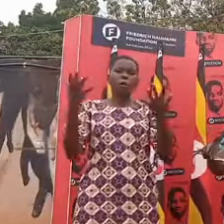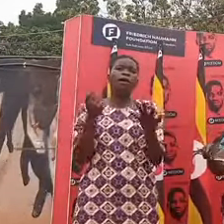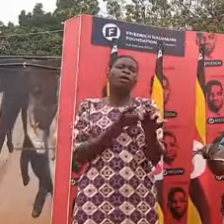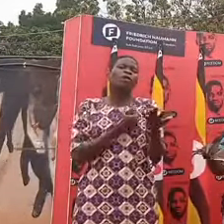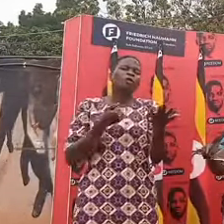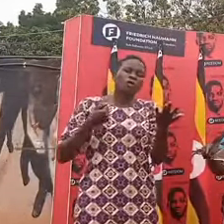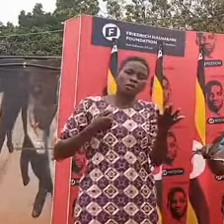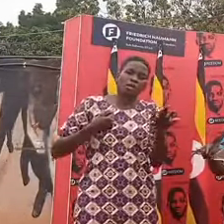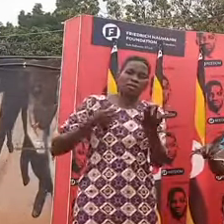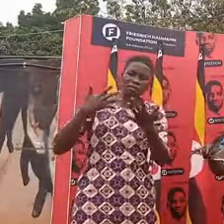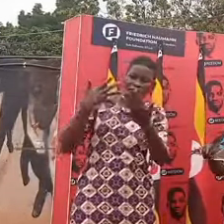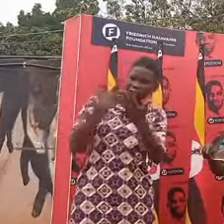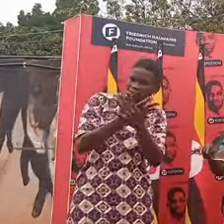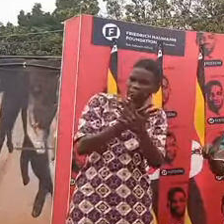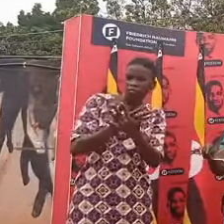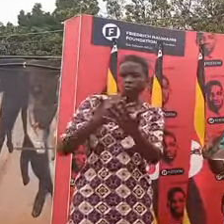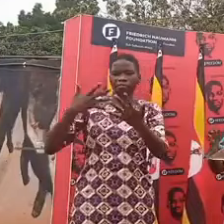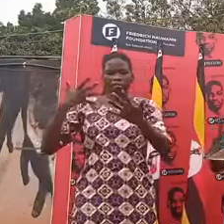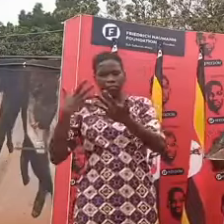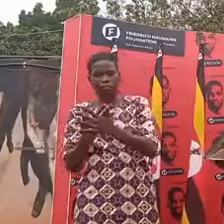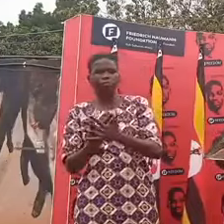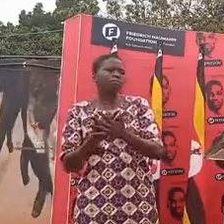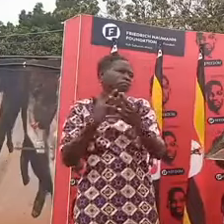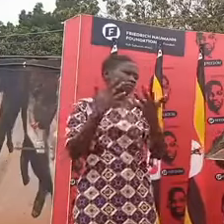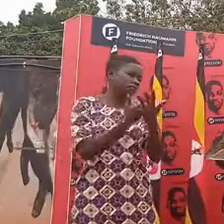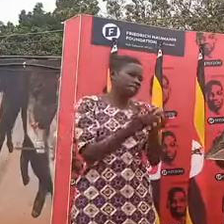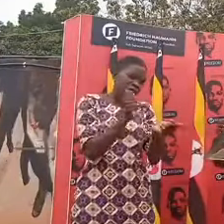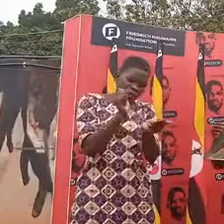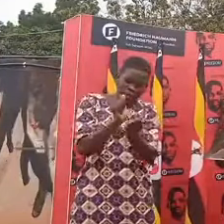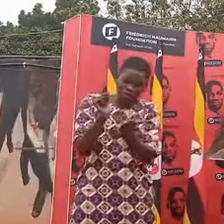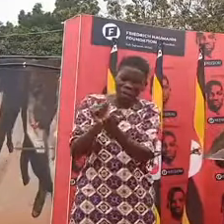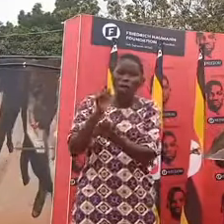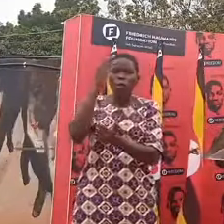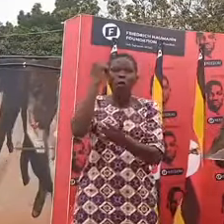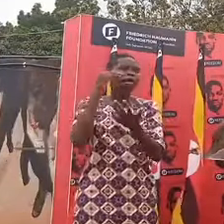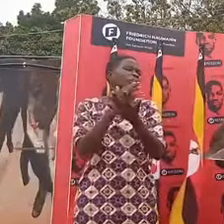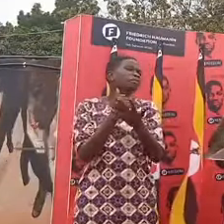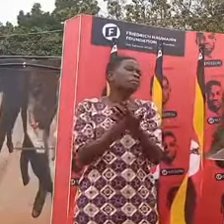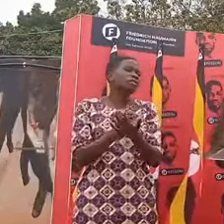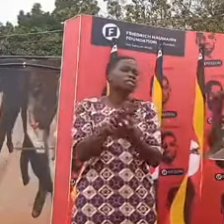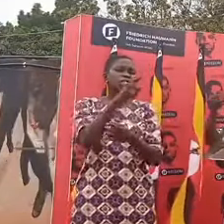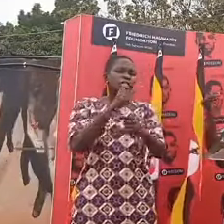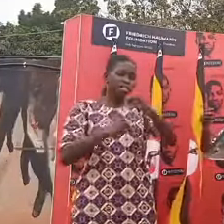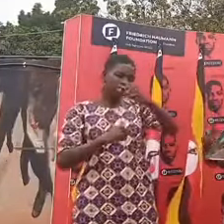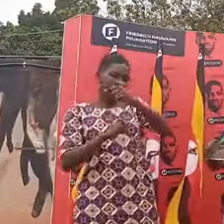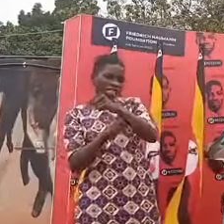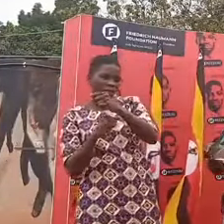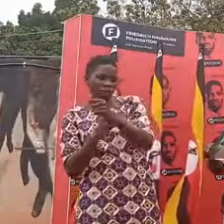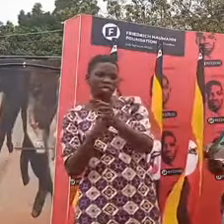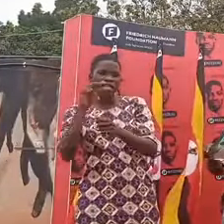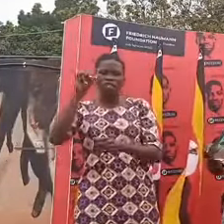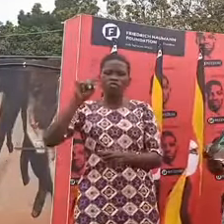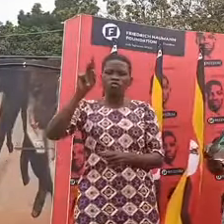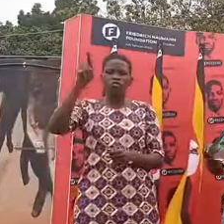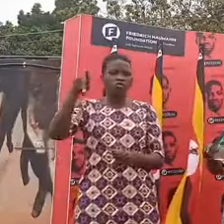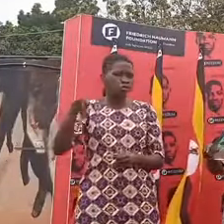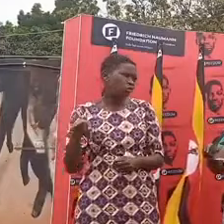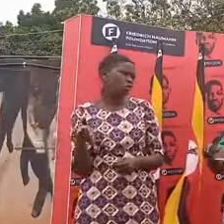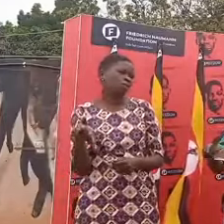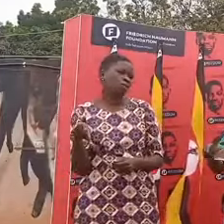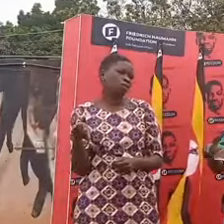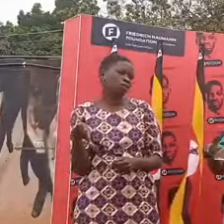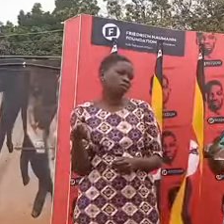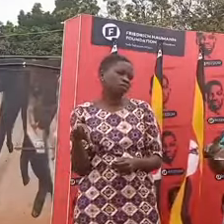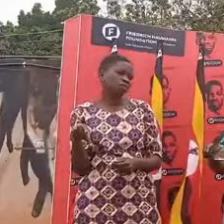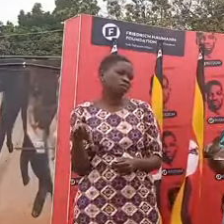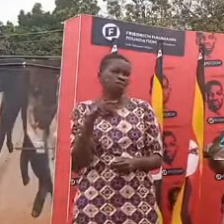especially have been brutalized because they are supporting or standing or running on the ticket of Nup. My colleague